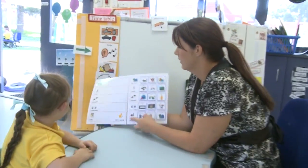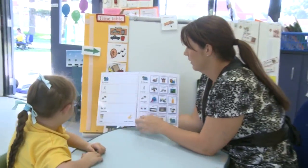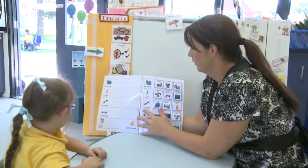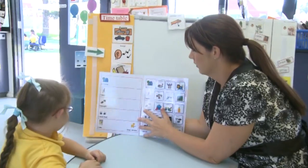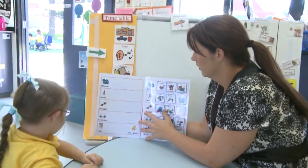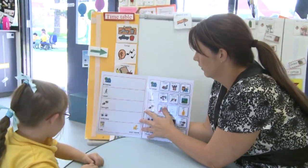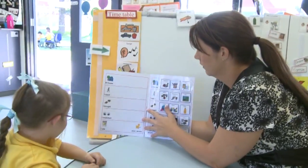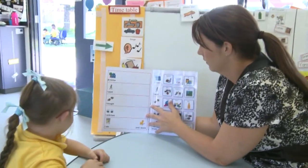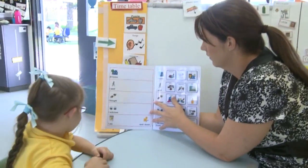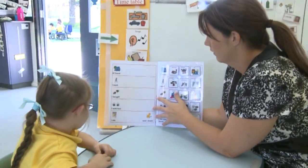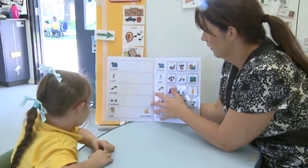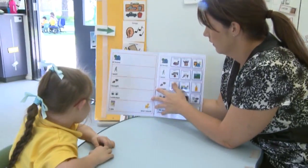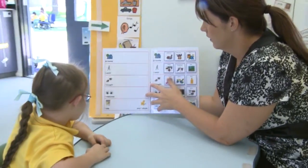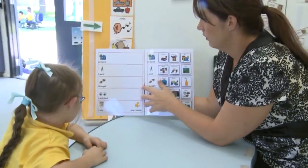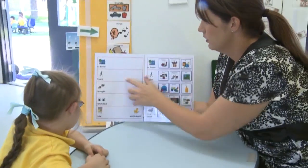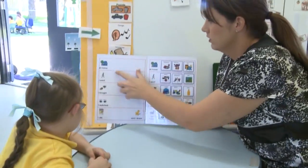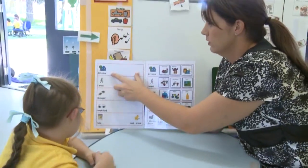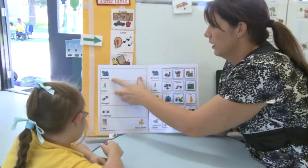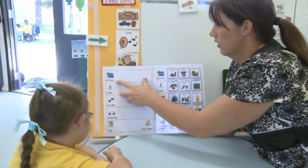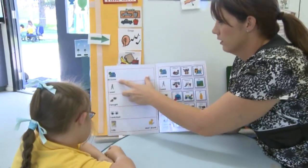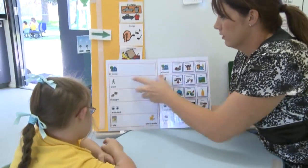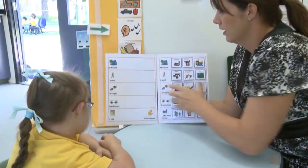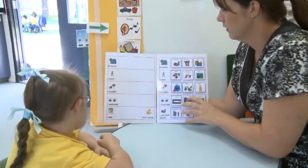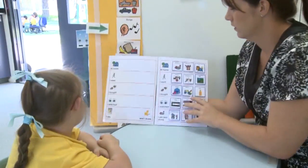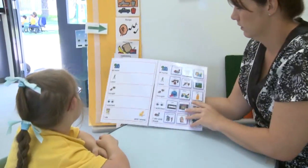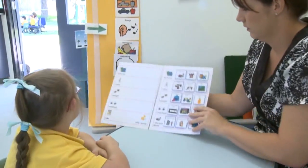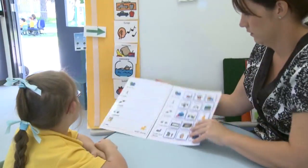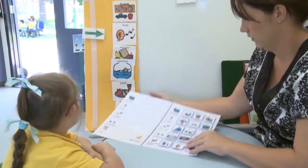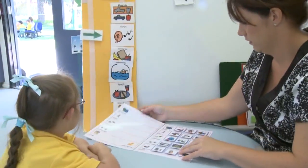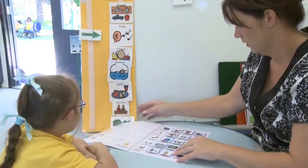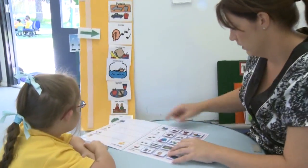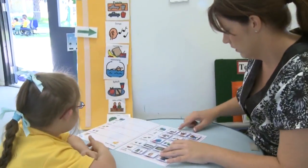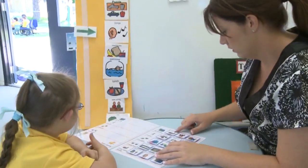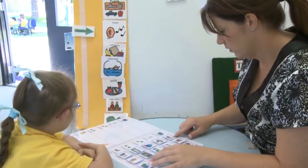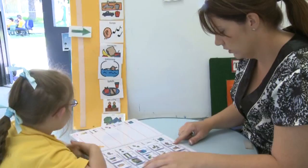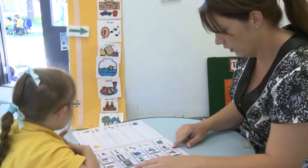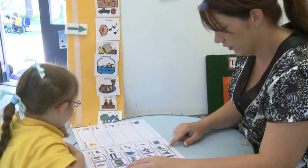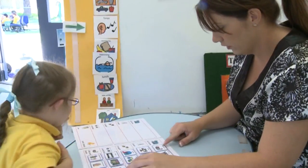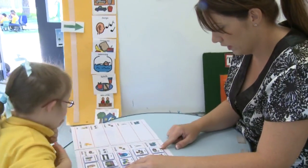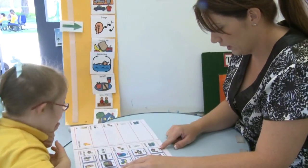The Let's Chat book is a tool that can be used to have an interactive chat about topics that are meaningful and interesting to the child.